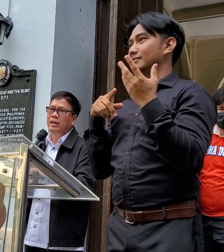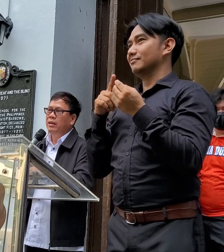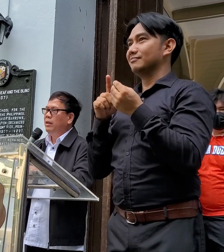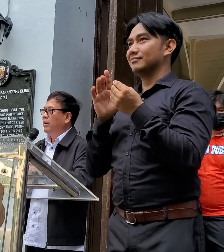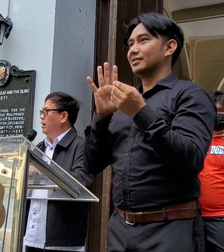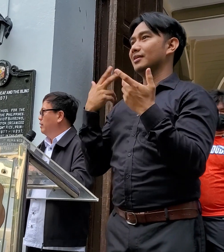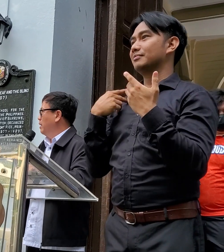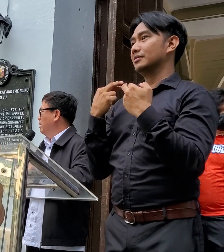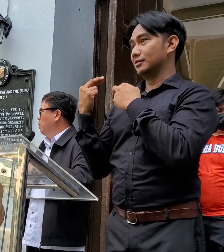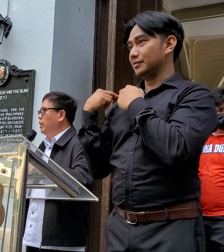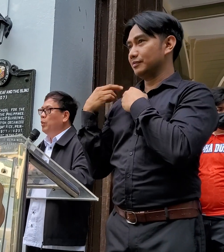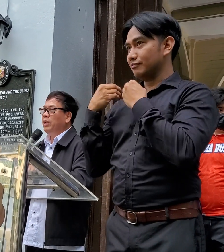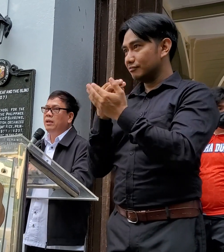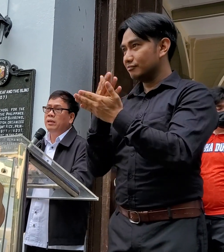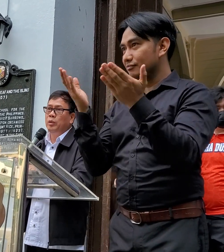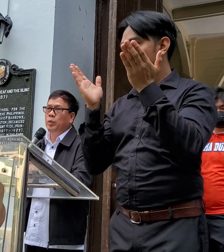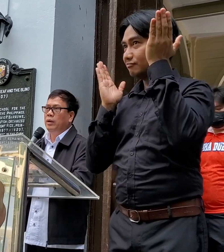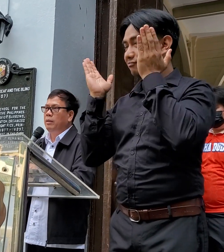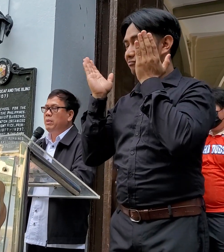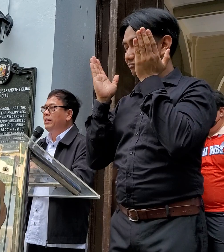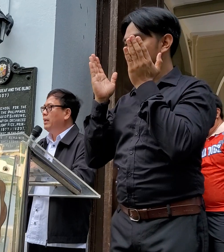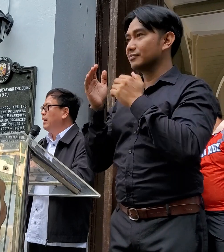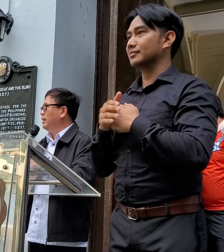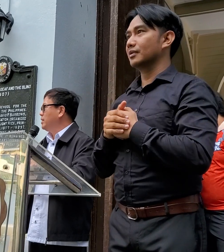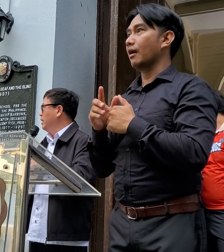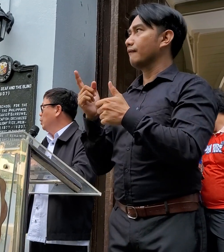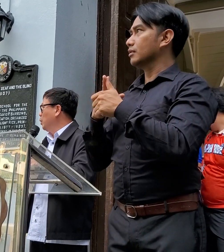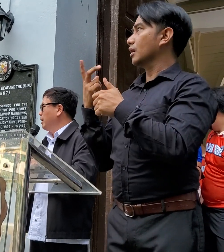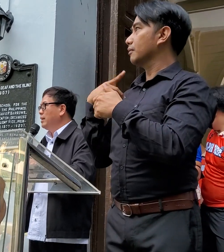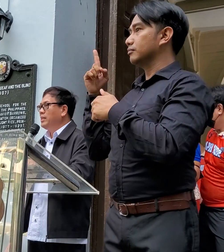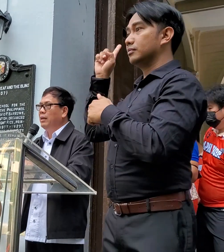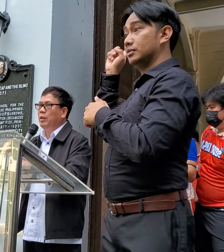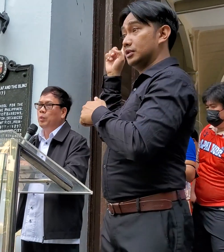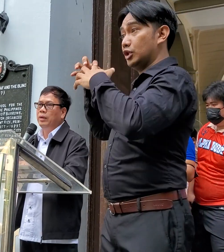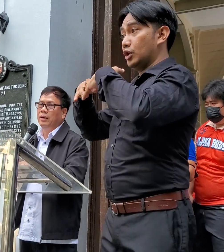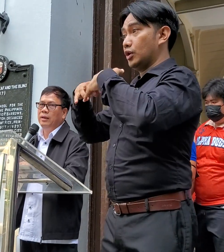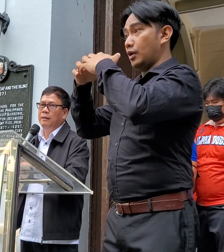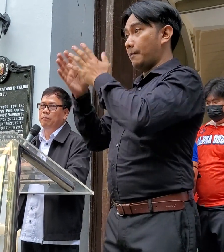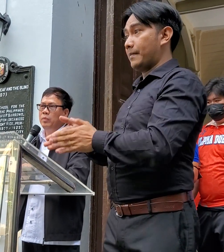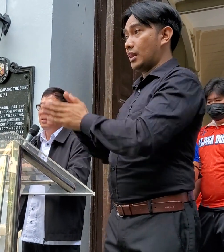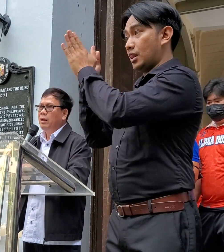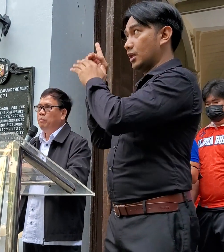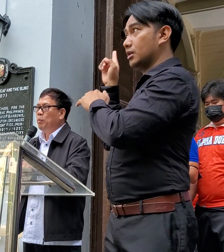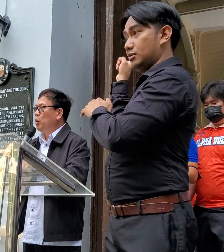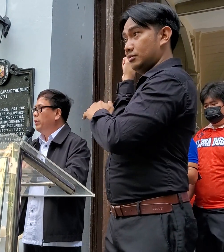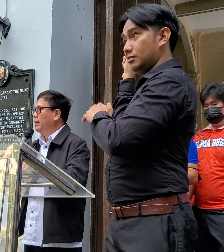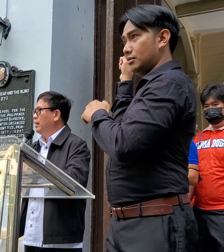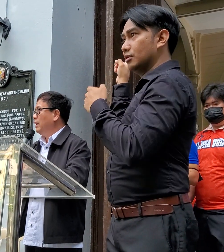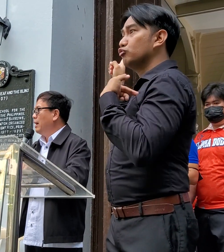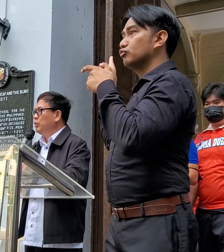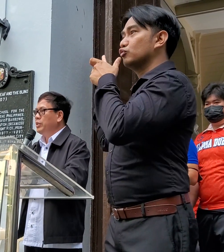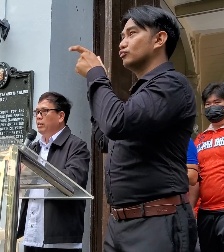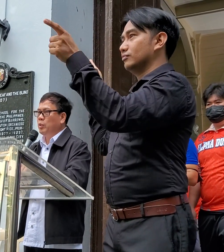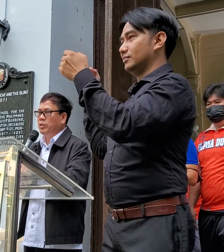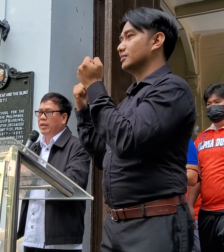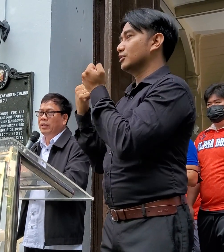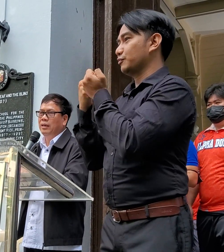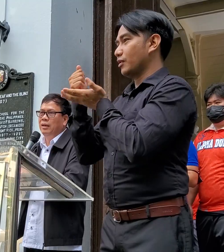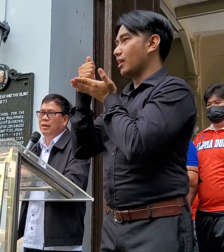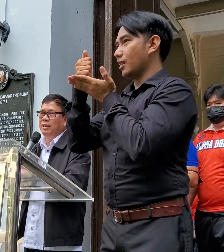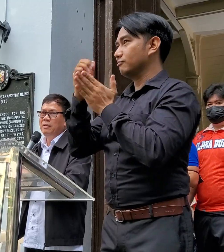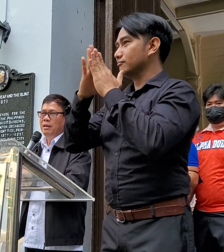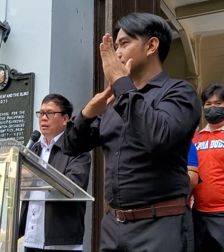responsibility. At unang-una ngayon yung building natin sa likuran na sila yung proponent na inayos ito.